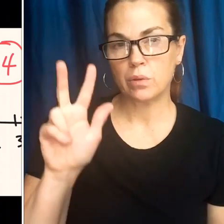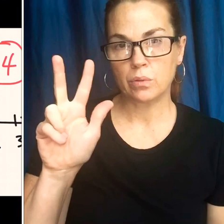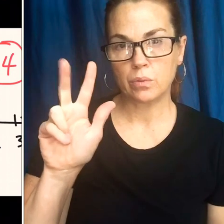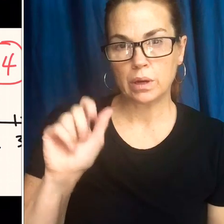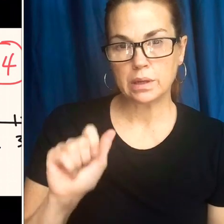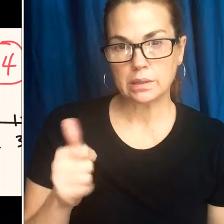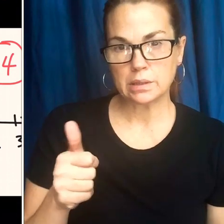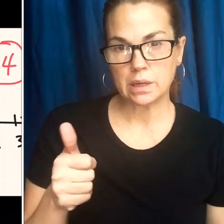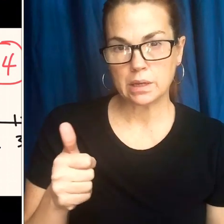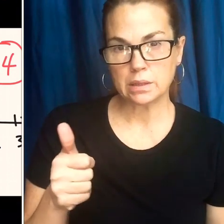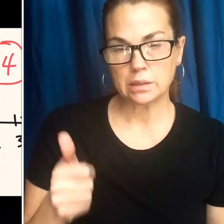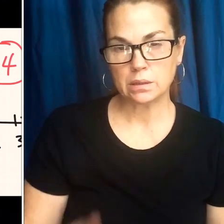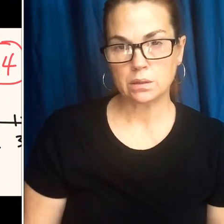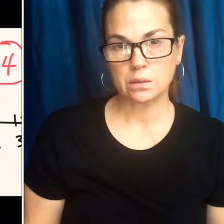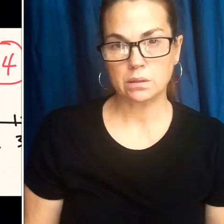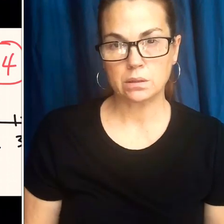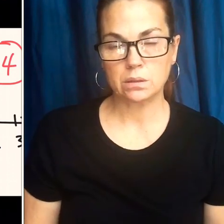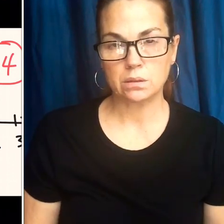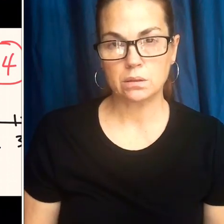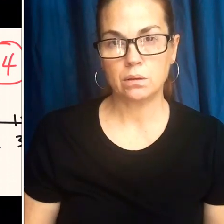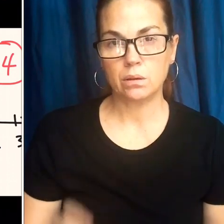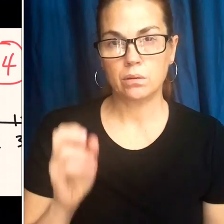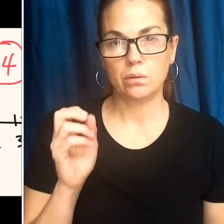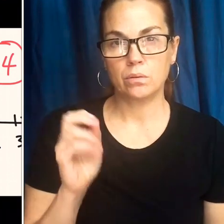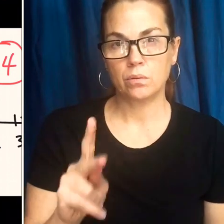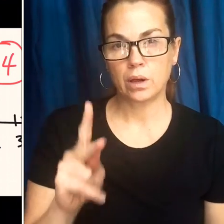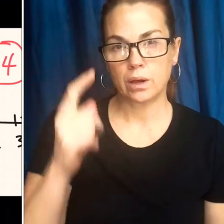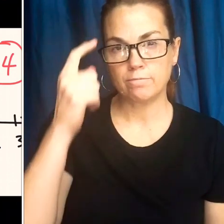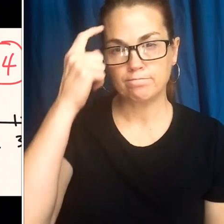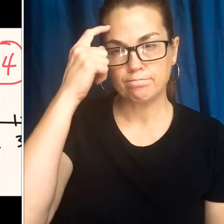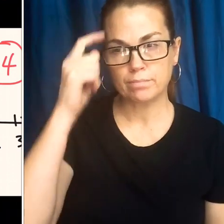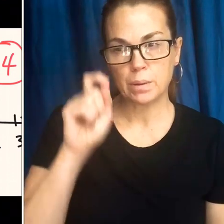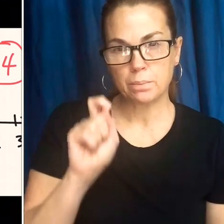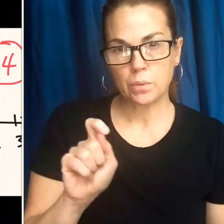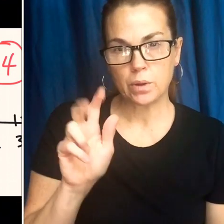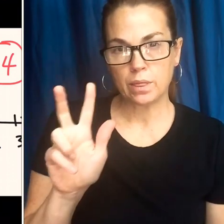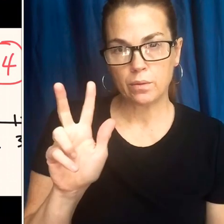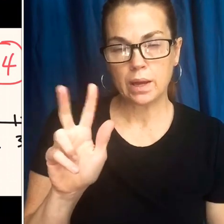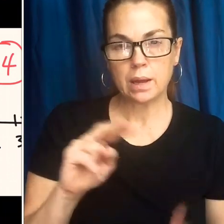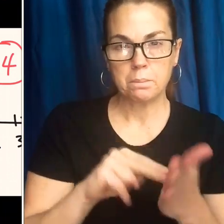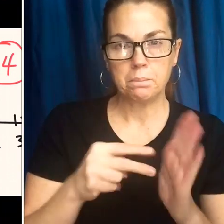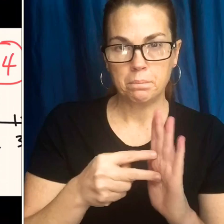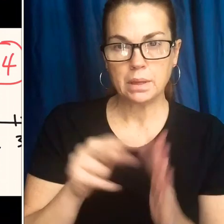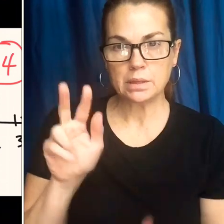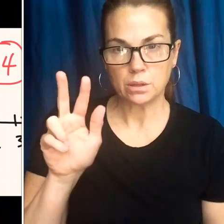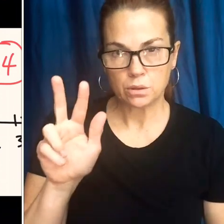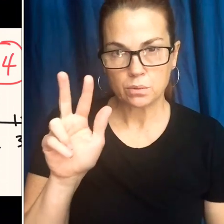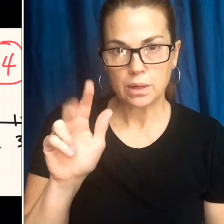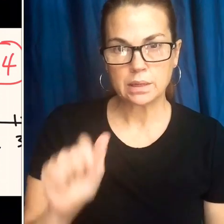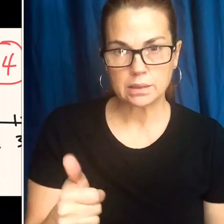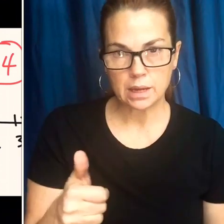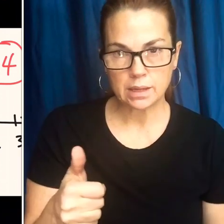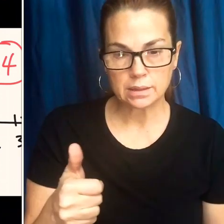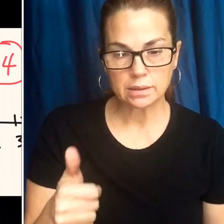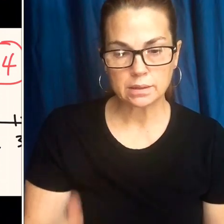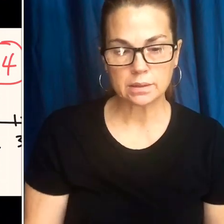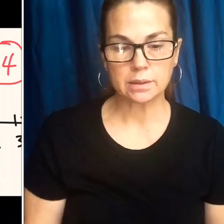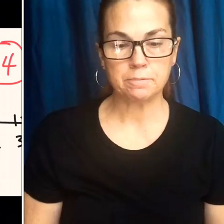is the same as 3/10. Well, if the fraction